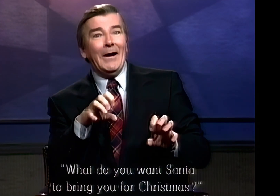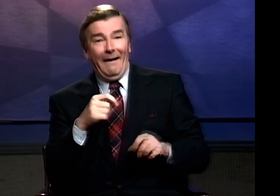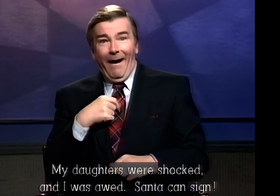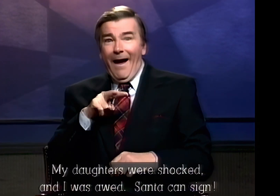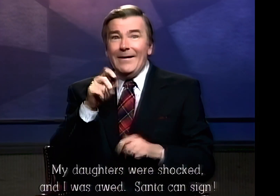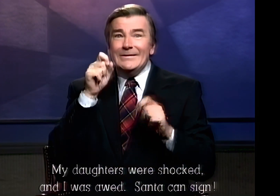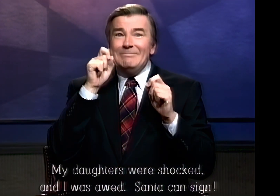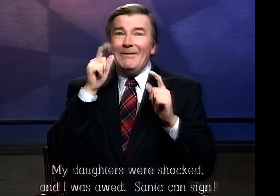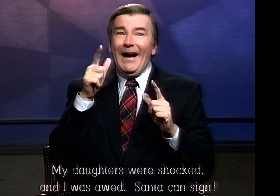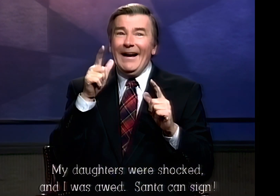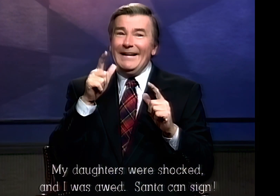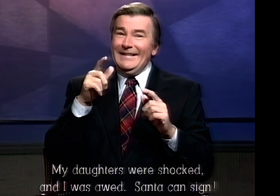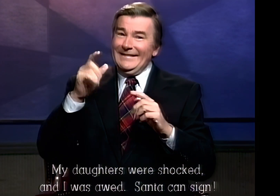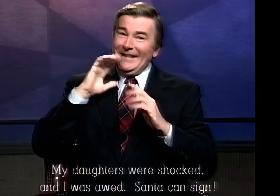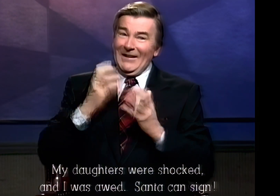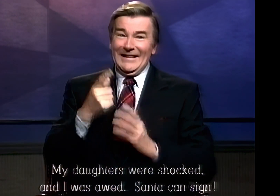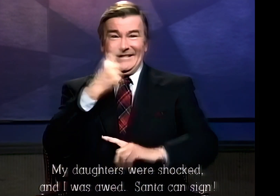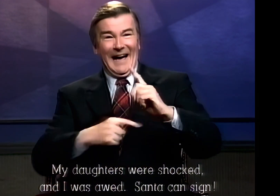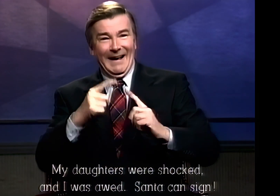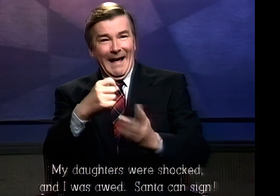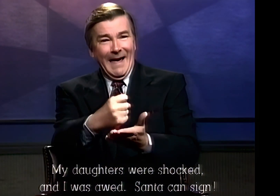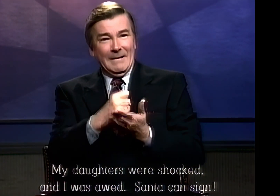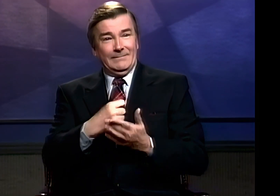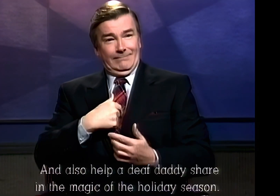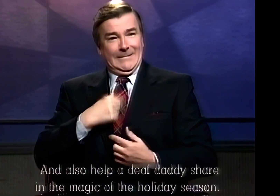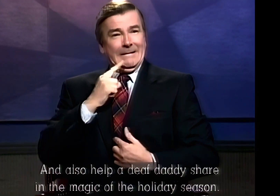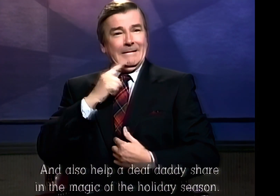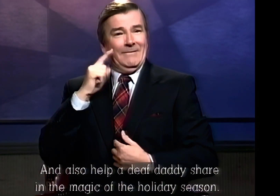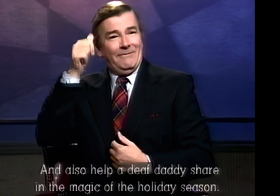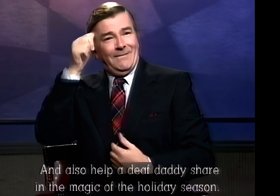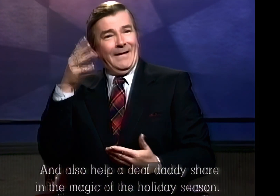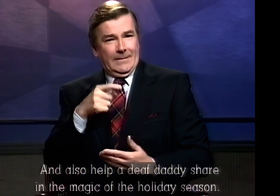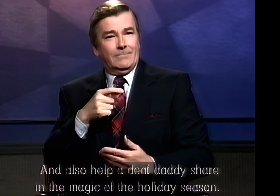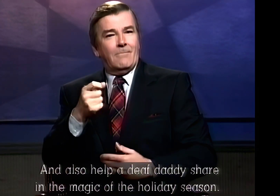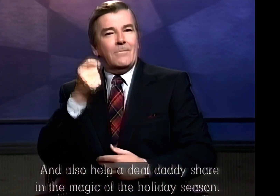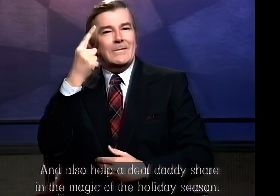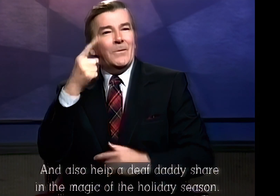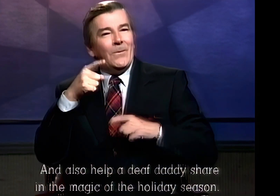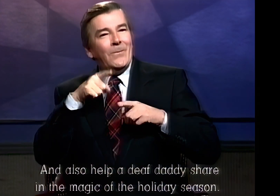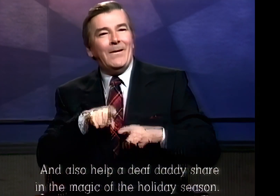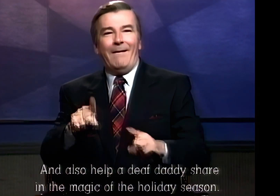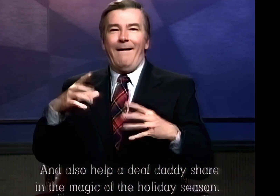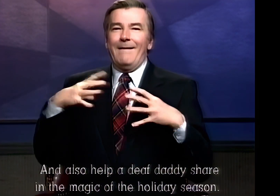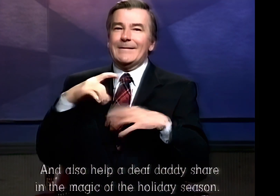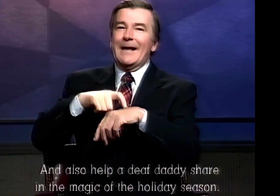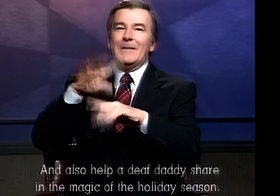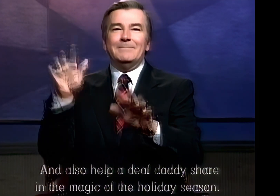shocked, and I was awed. Santa can sign, and also help a deaf daddy share in the magic of the holiday